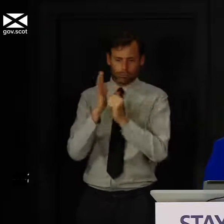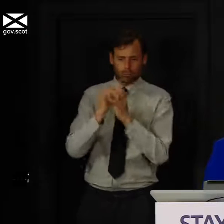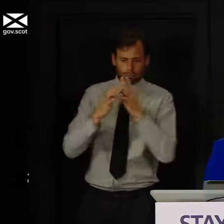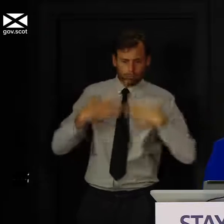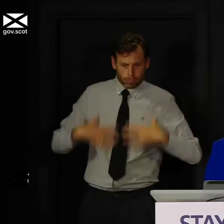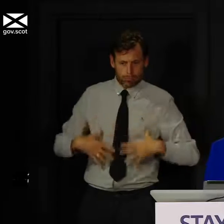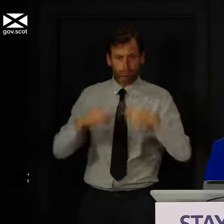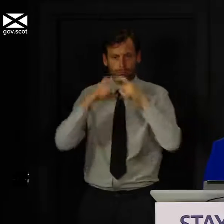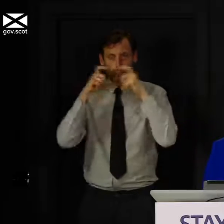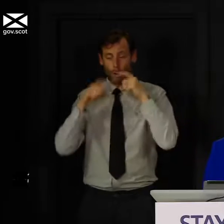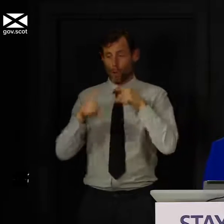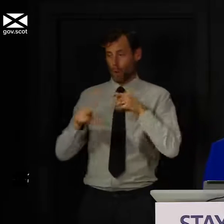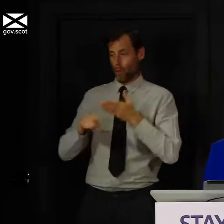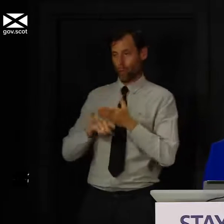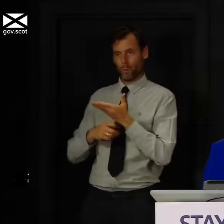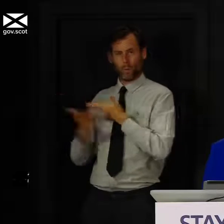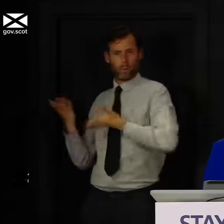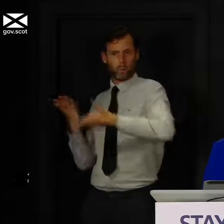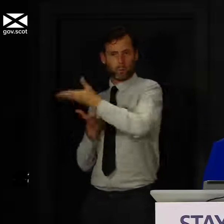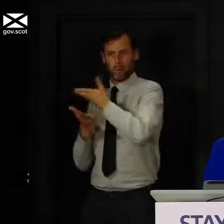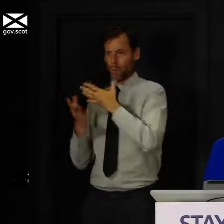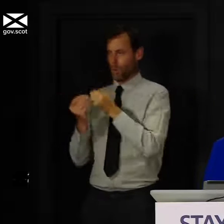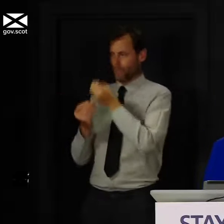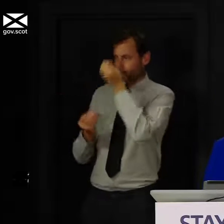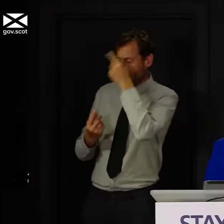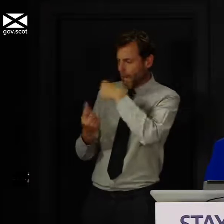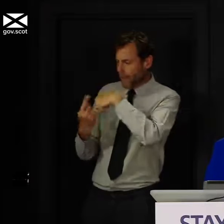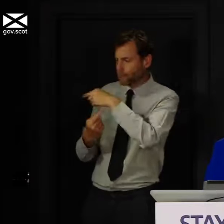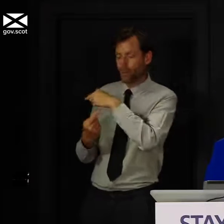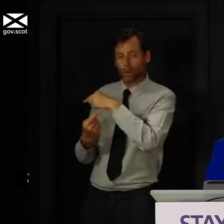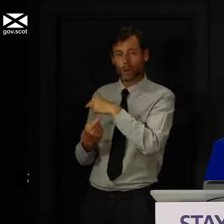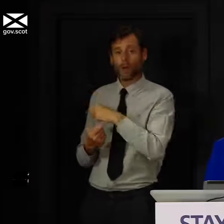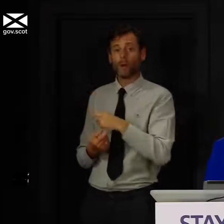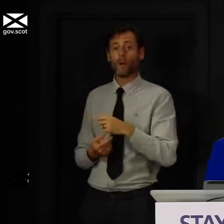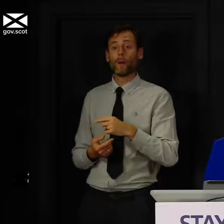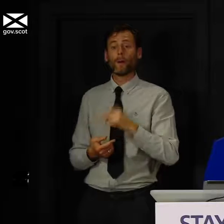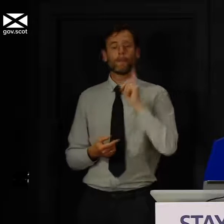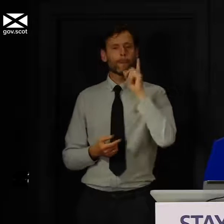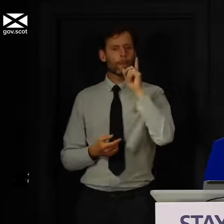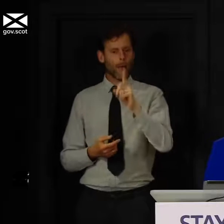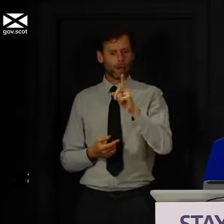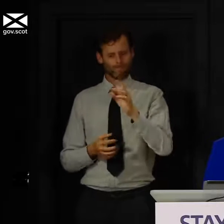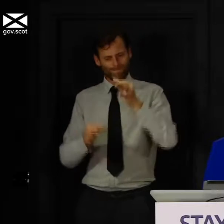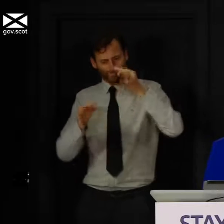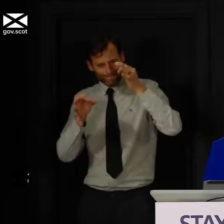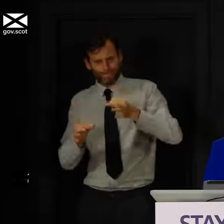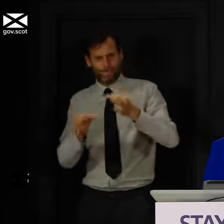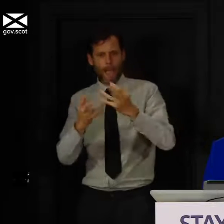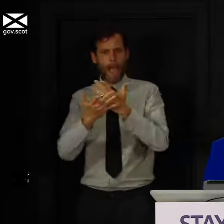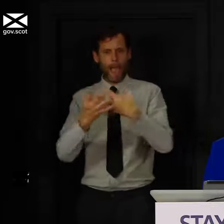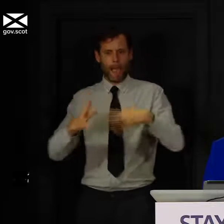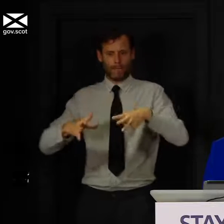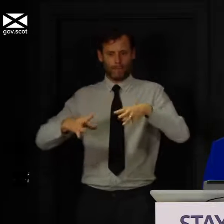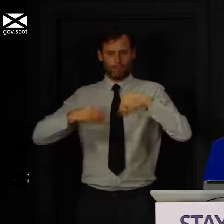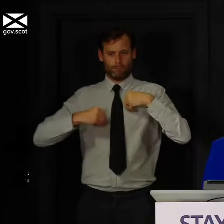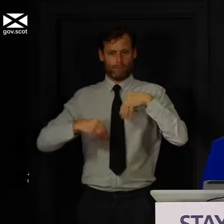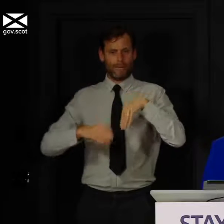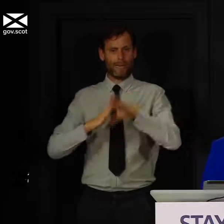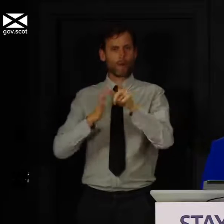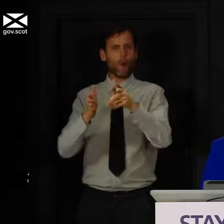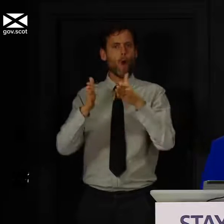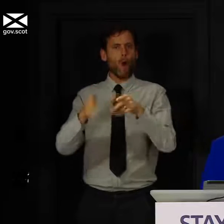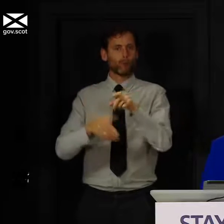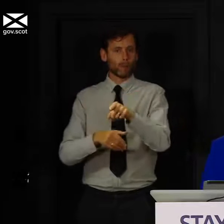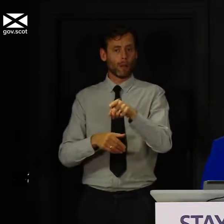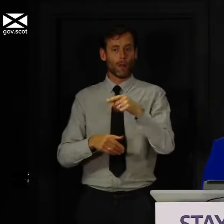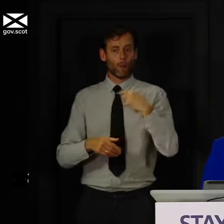been released are validated, we will release those figures and we will take questions at that point. But the idea that we are hiding